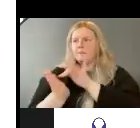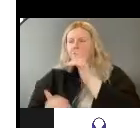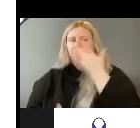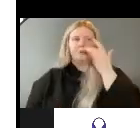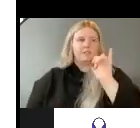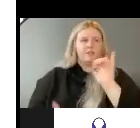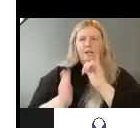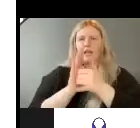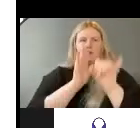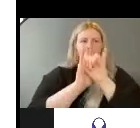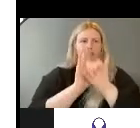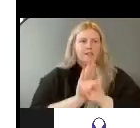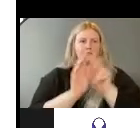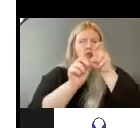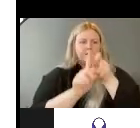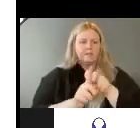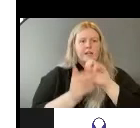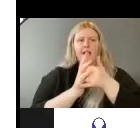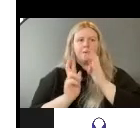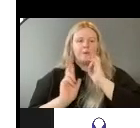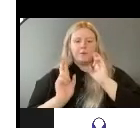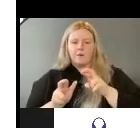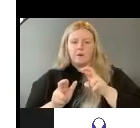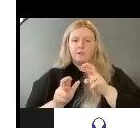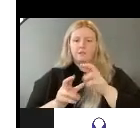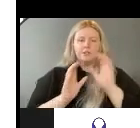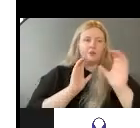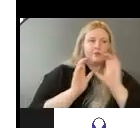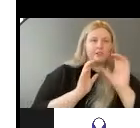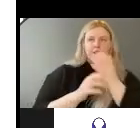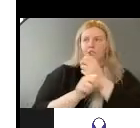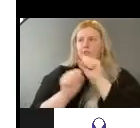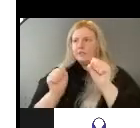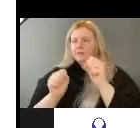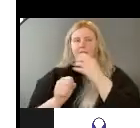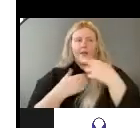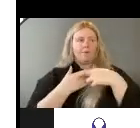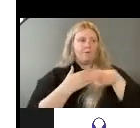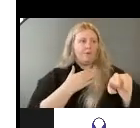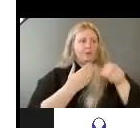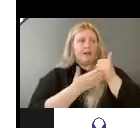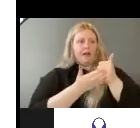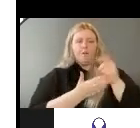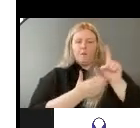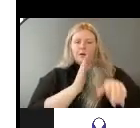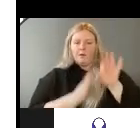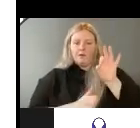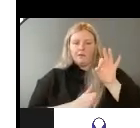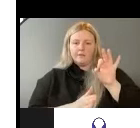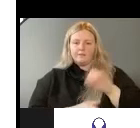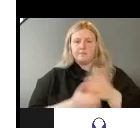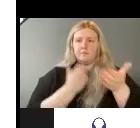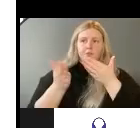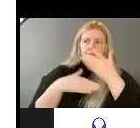supportively with a conversation, information, and then where to refer to find help in your community with services